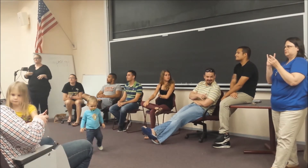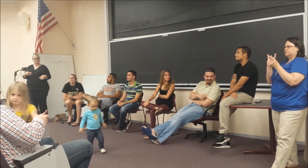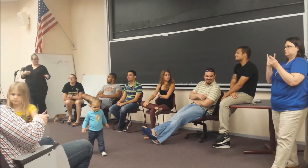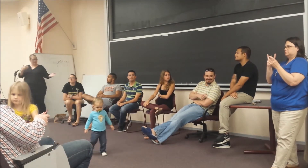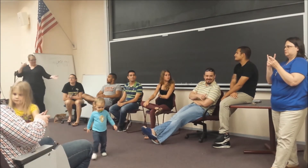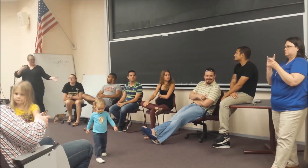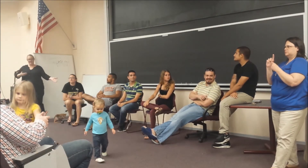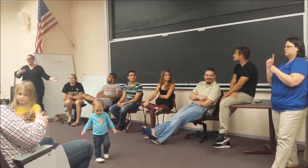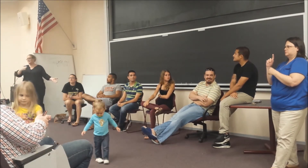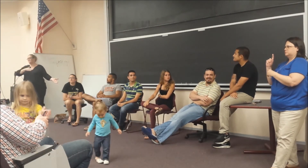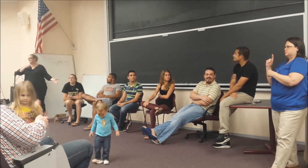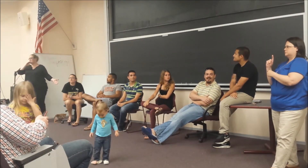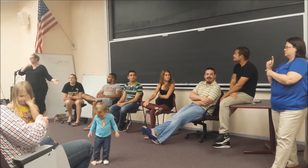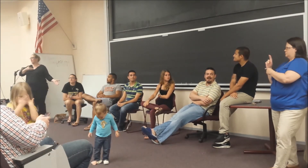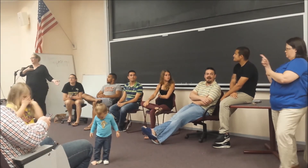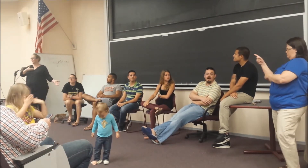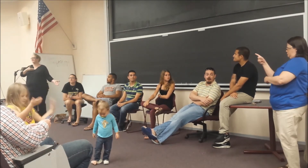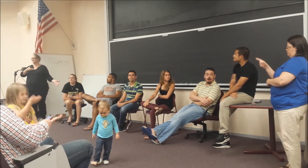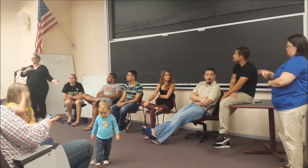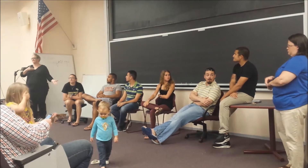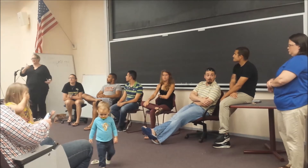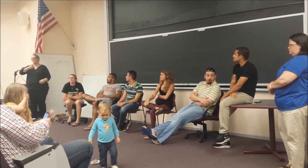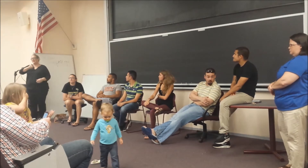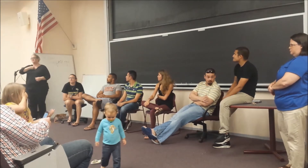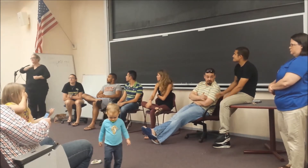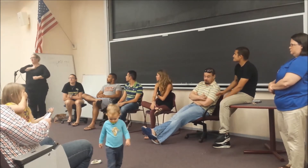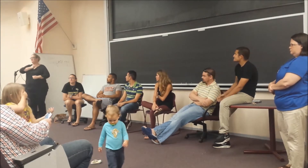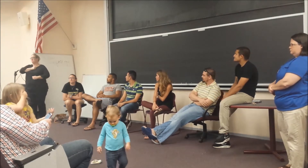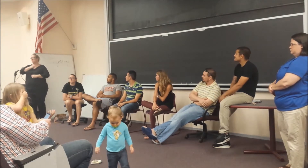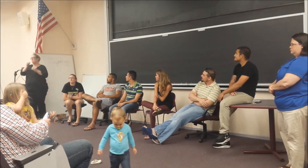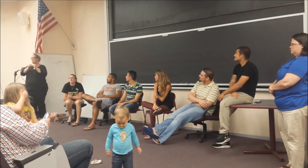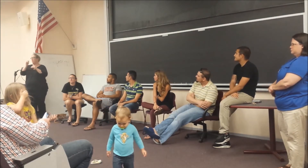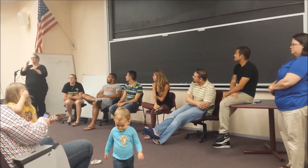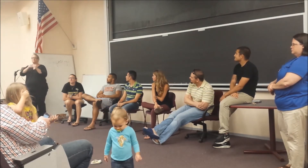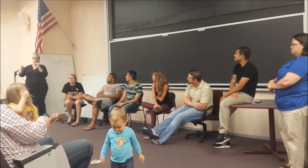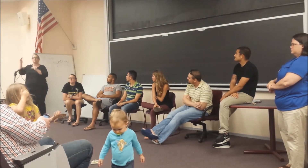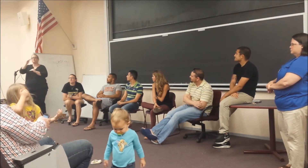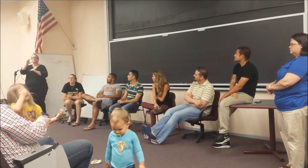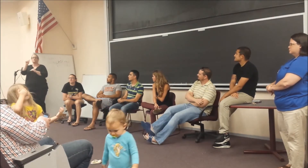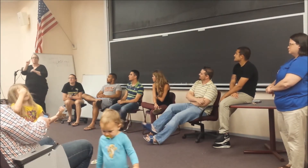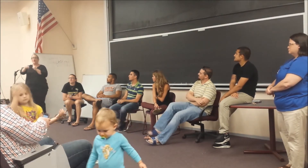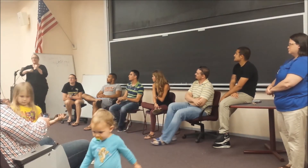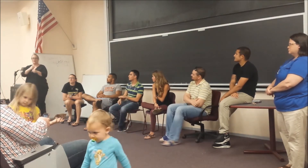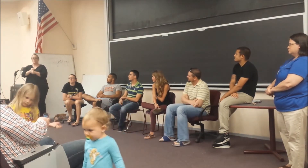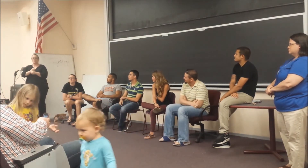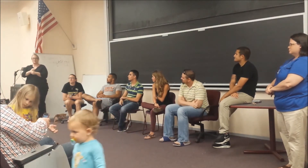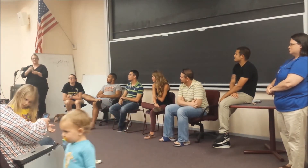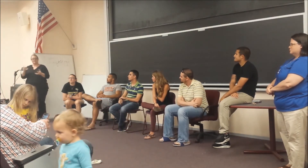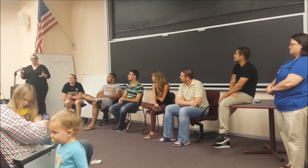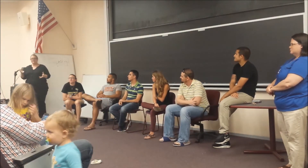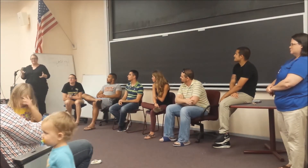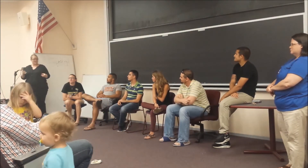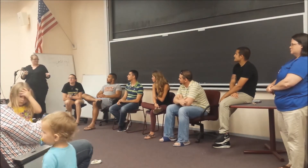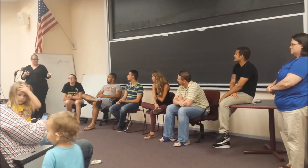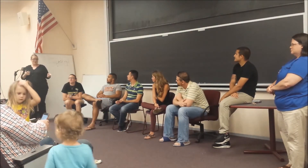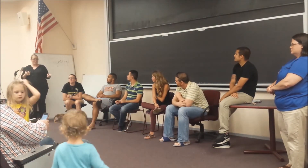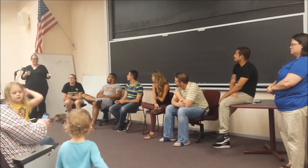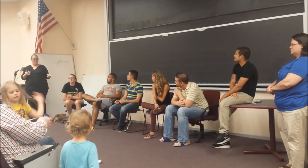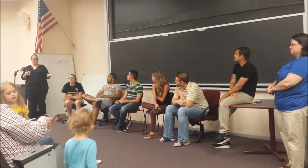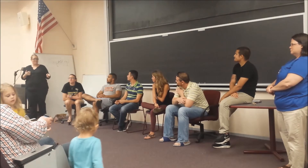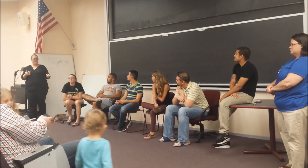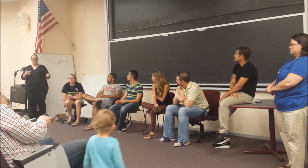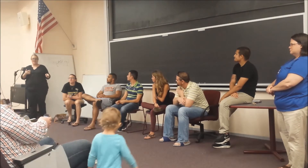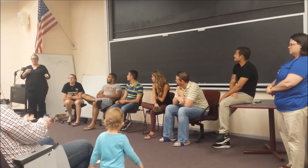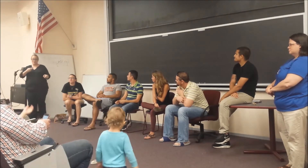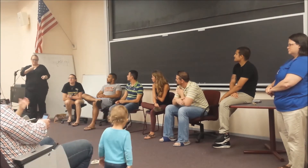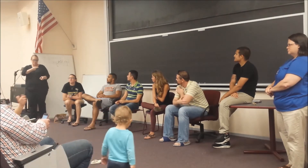Taylor is my daughter, and I've been in the Army for over 20 years. So with that, she's not been around me as